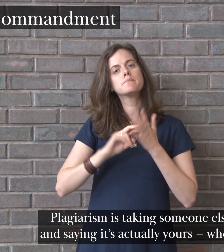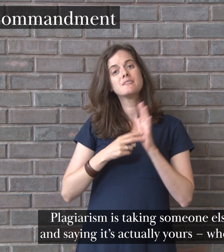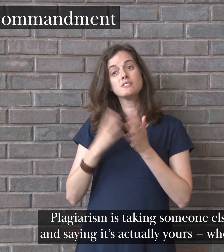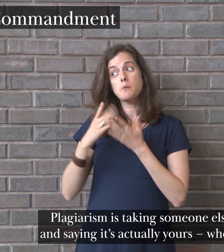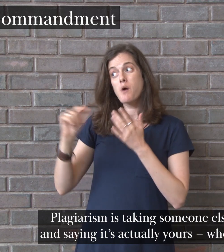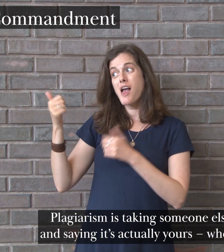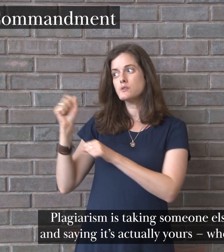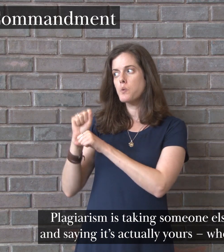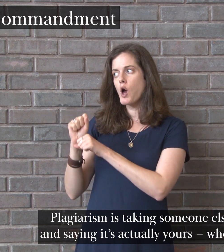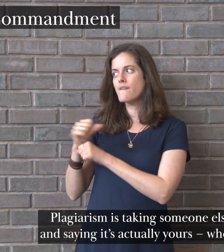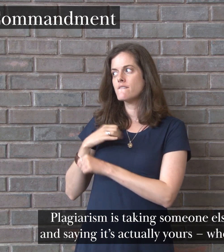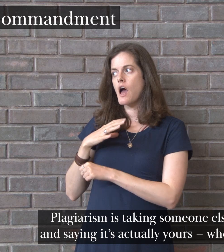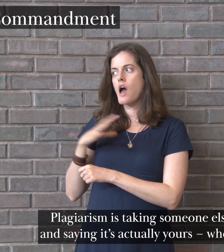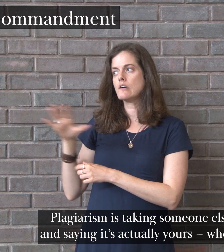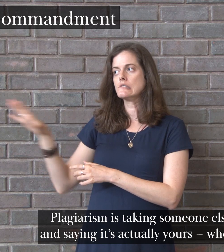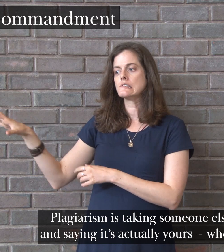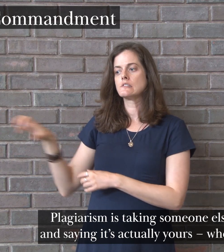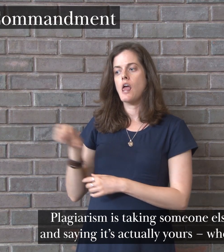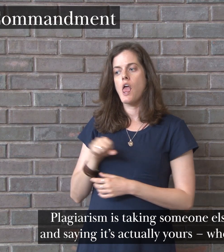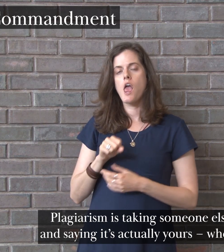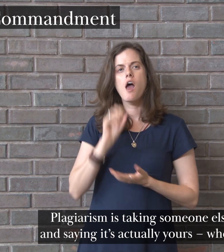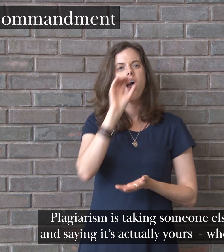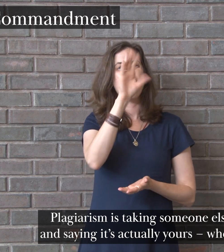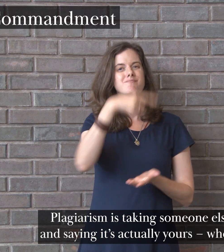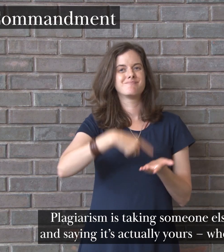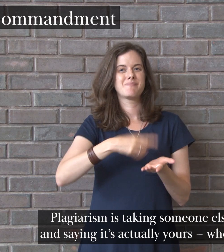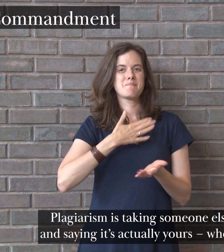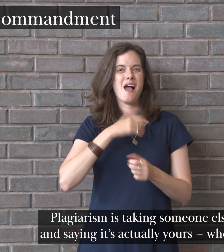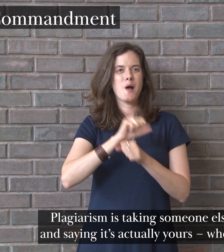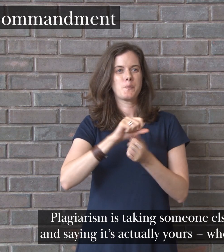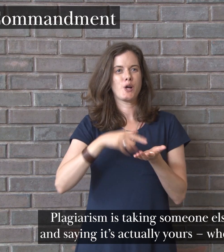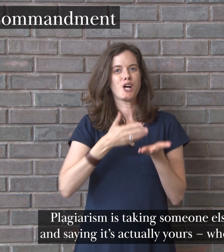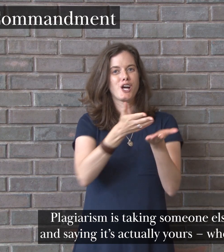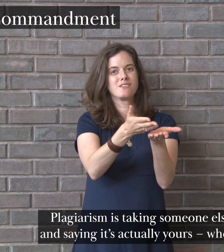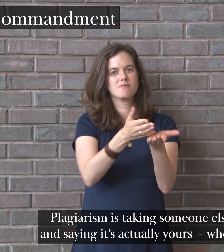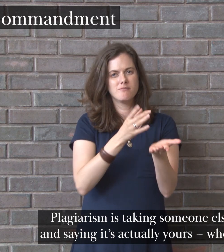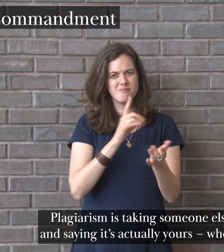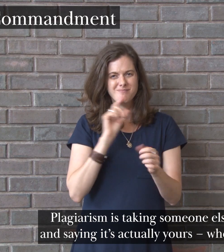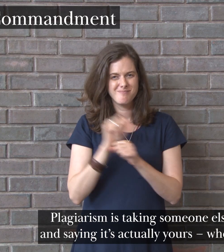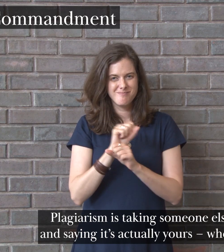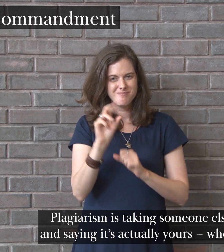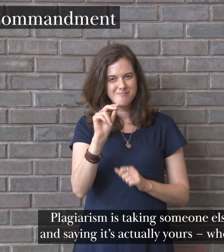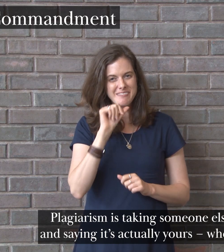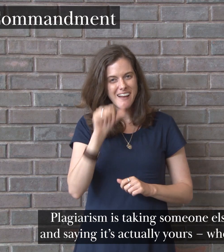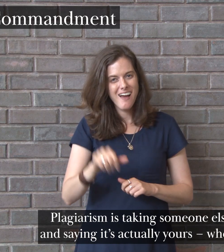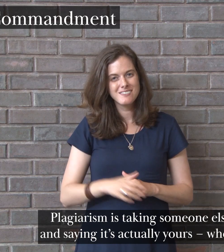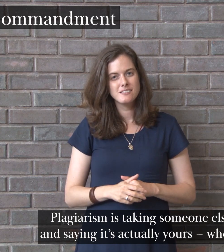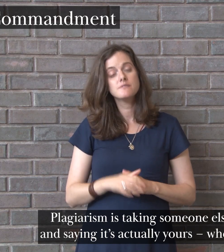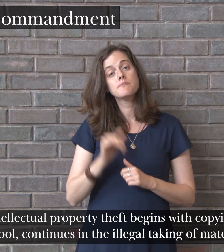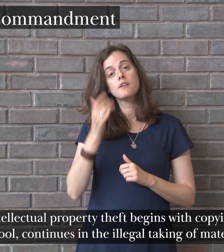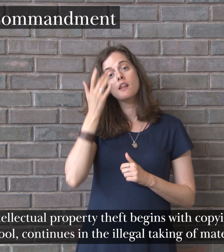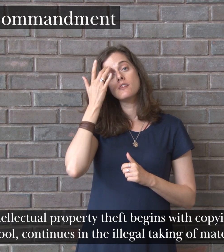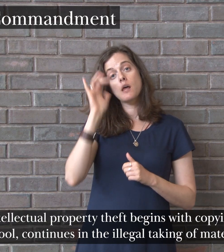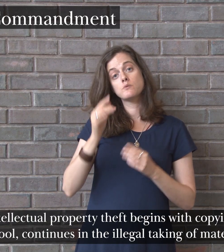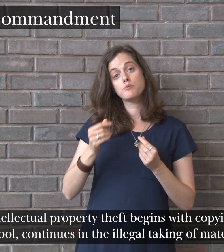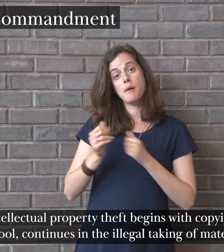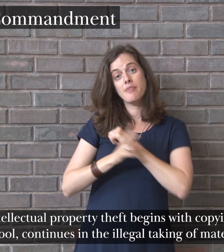Plagiarism is taking someone else's work and saying it's actually yours when it's not. So,